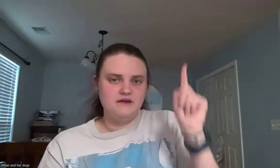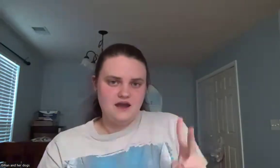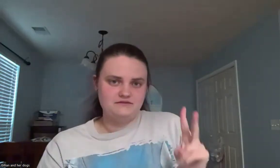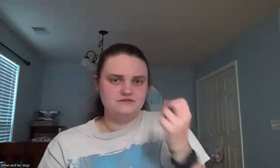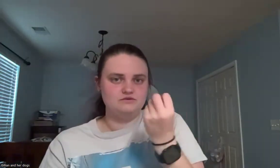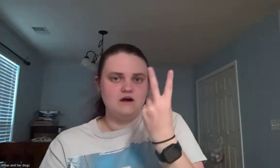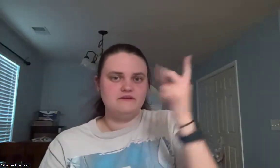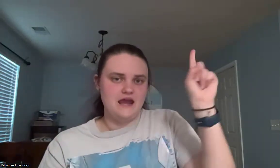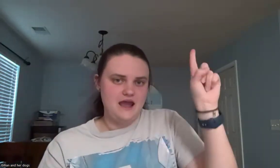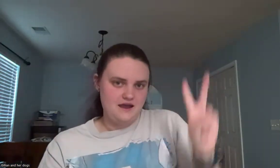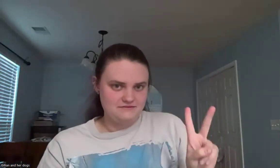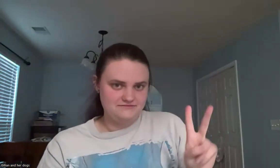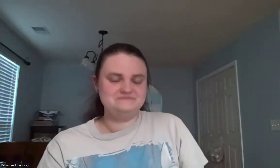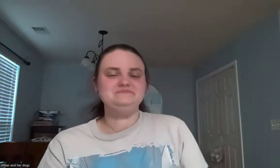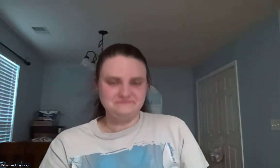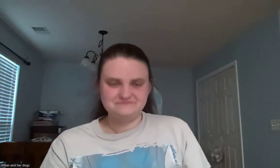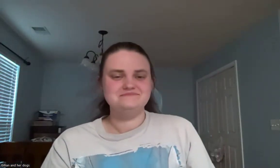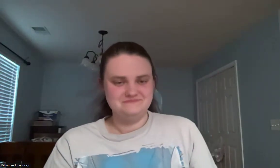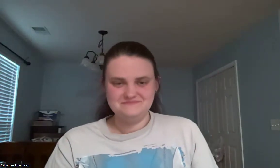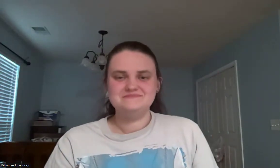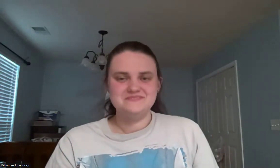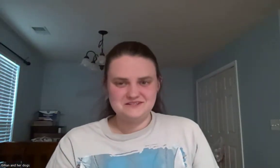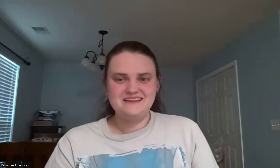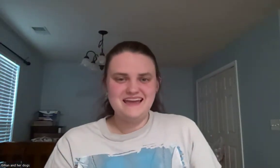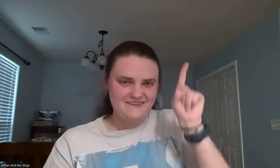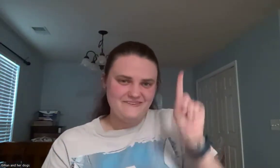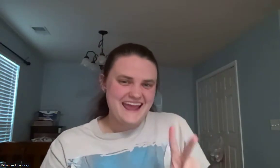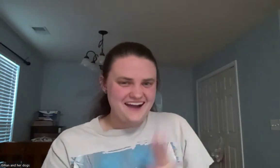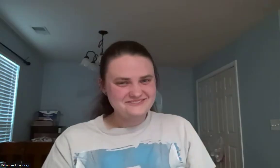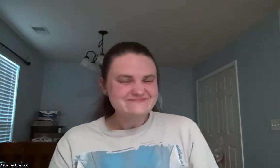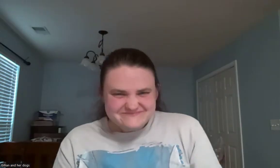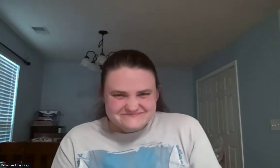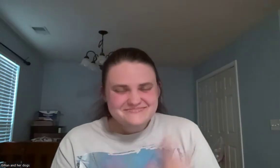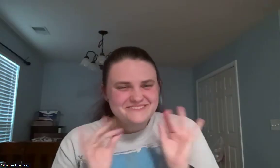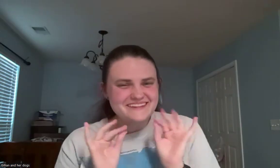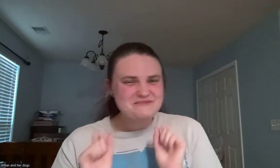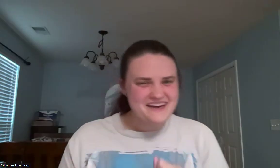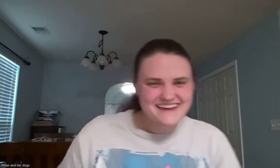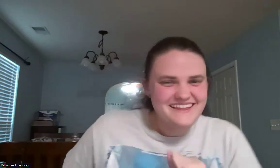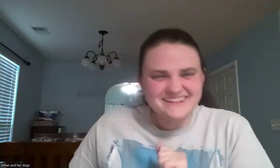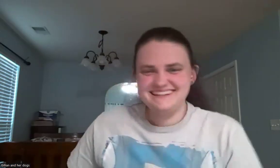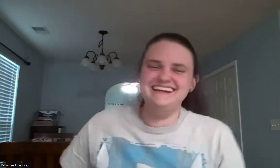12/2, 12 and a half. So yeah, 1/2. My fun little math. I love